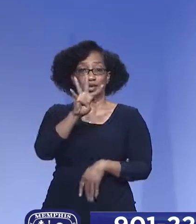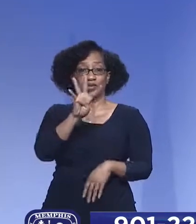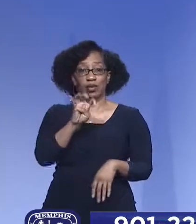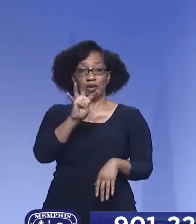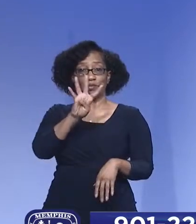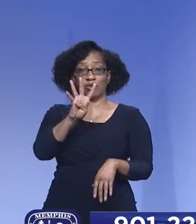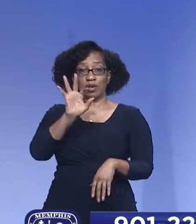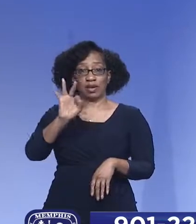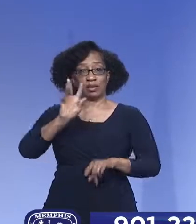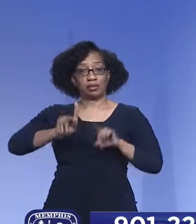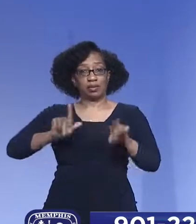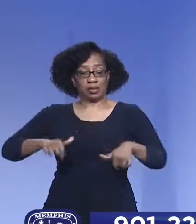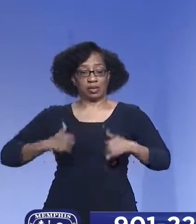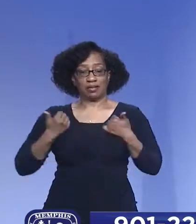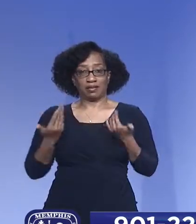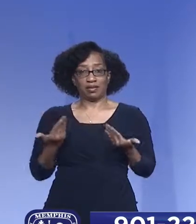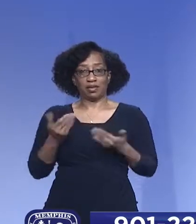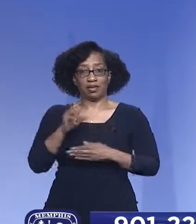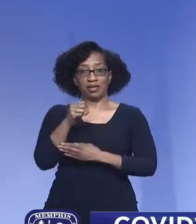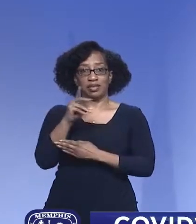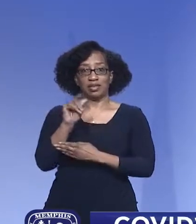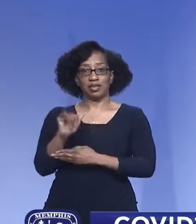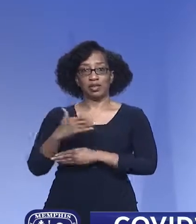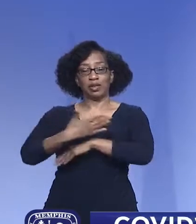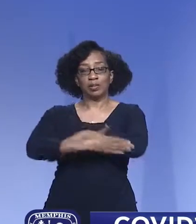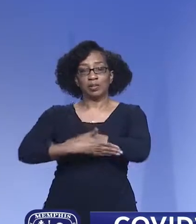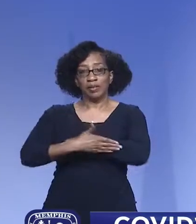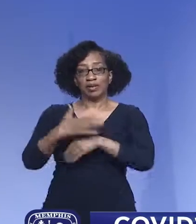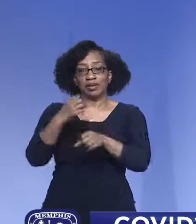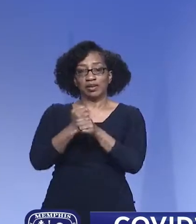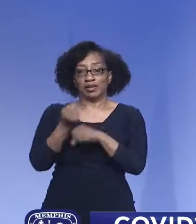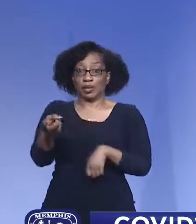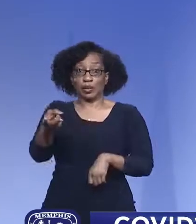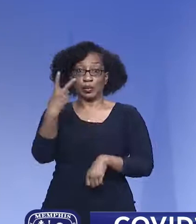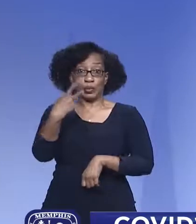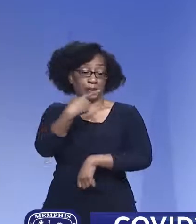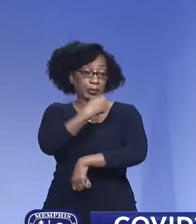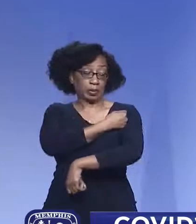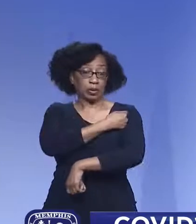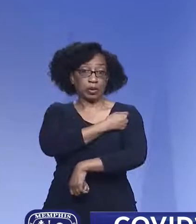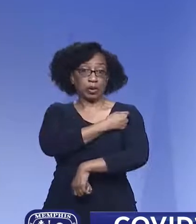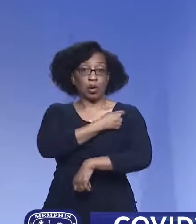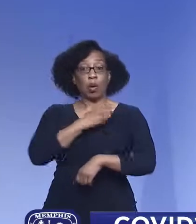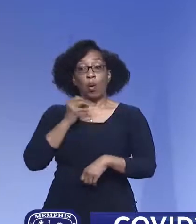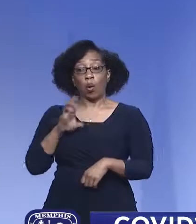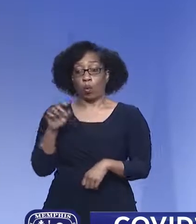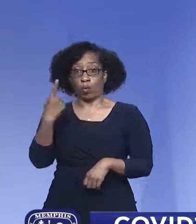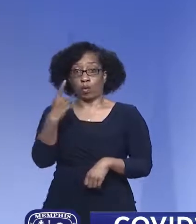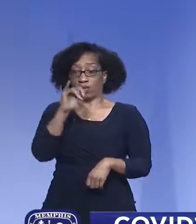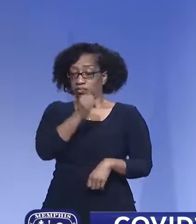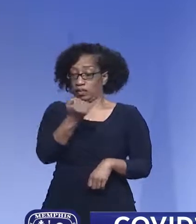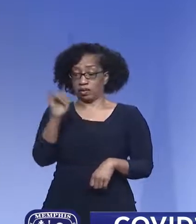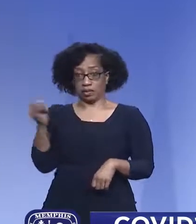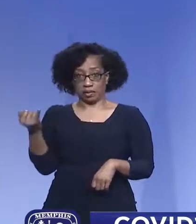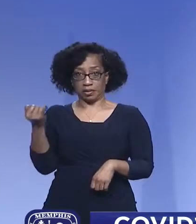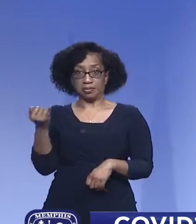160,449 Shelby County residents have received both doses of a two-dose series or one dose of Johnson & Johnson